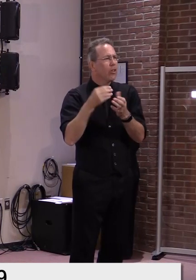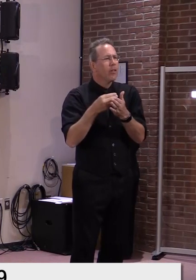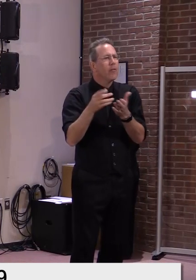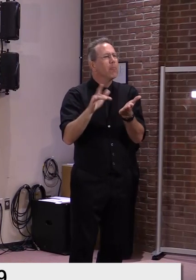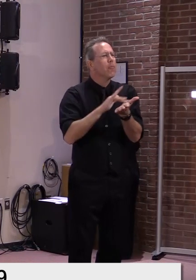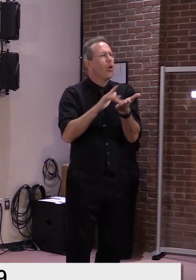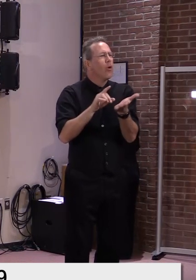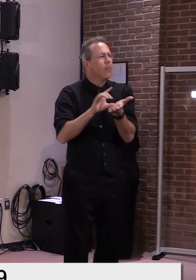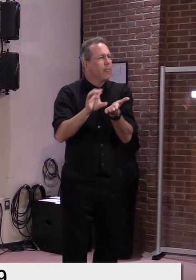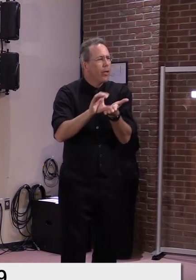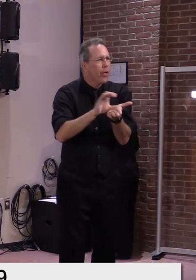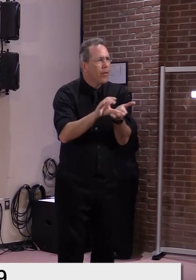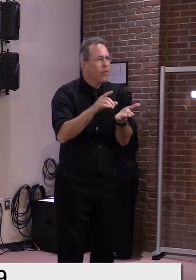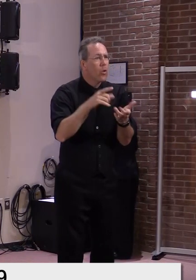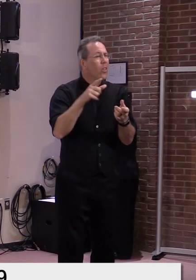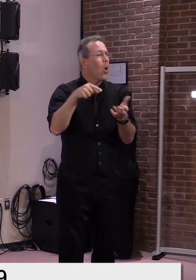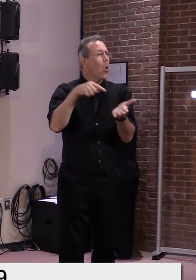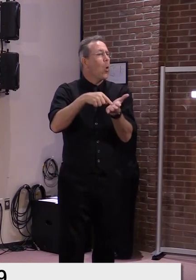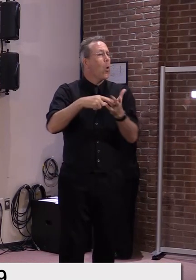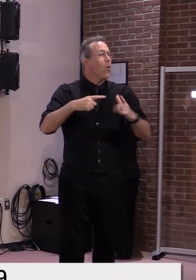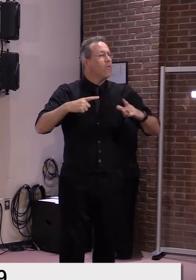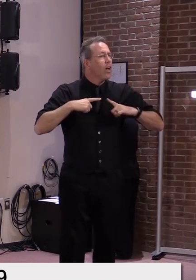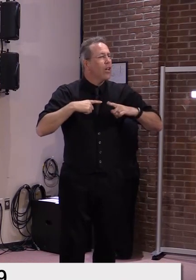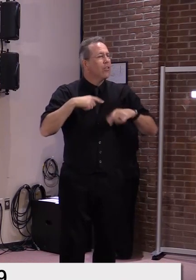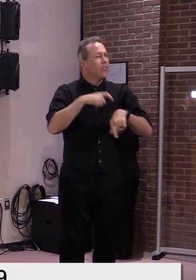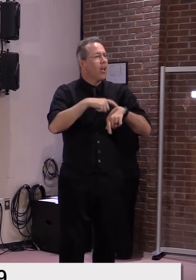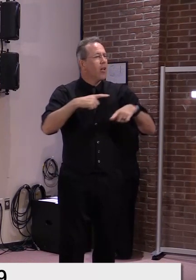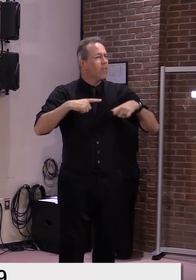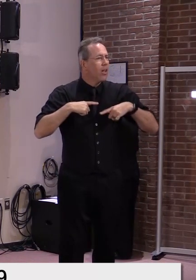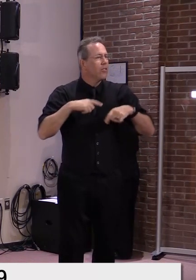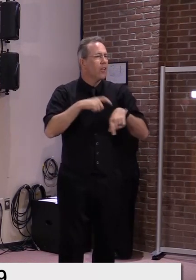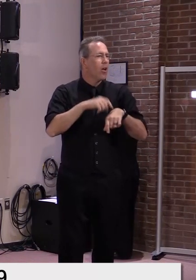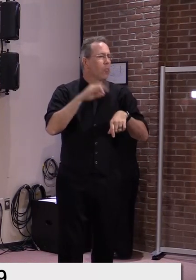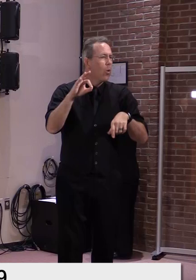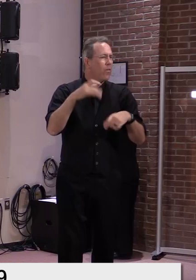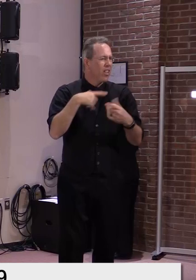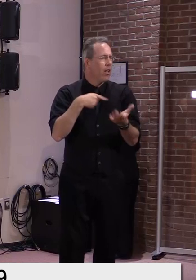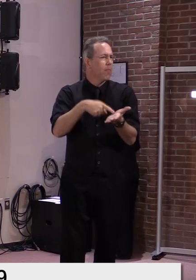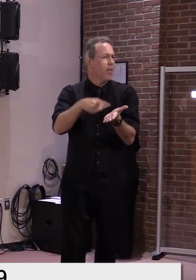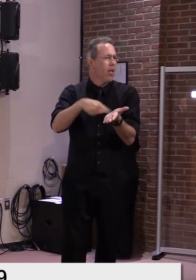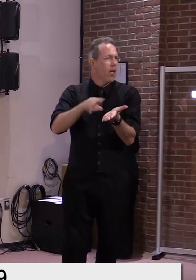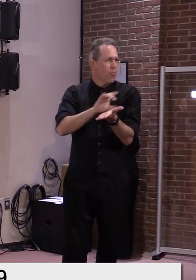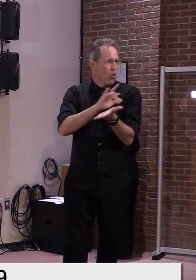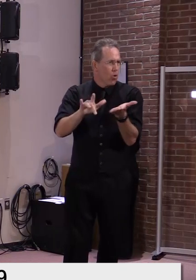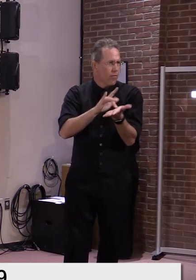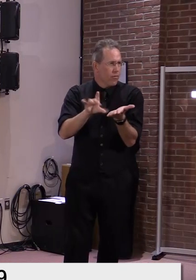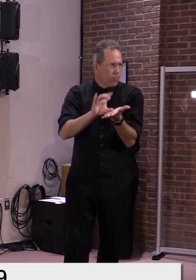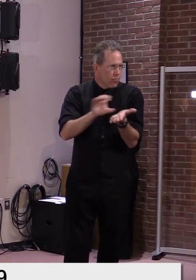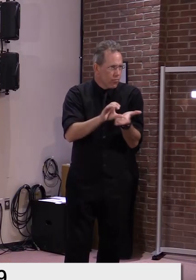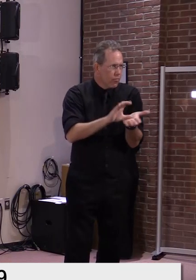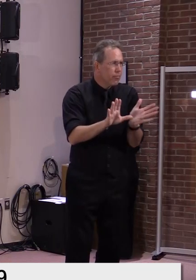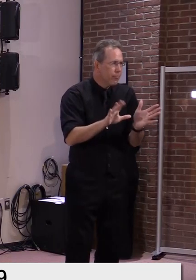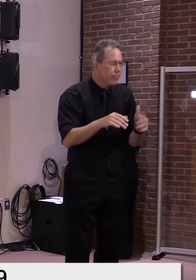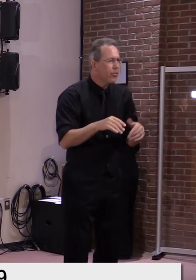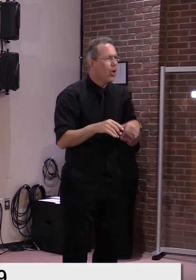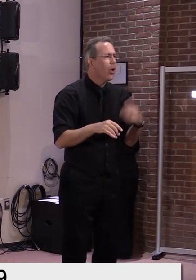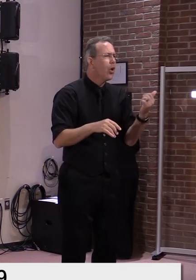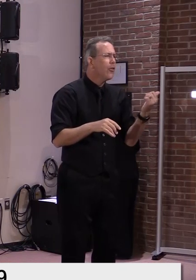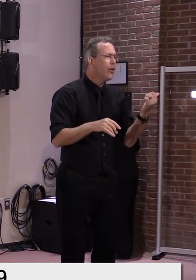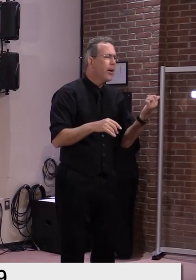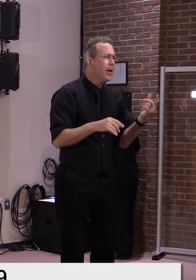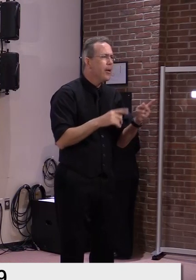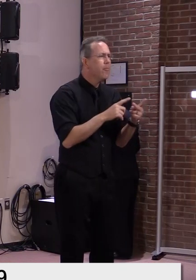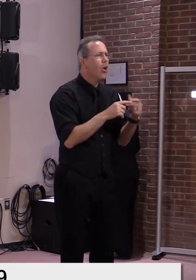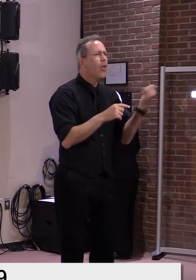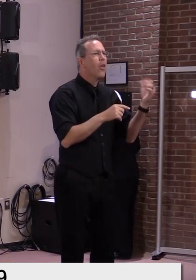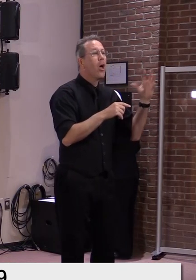impacted employees, and then when the receiver took over the company and the assets of the company, they